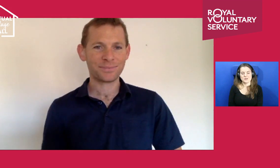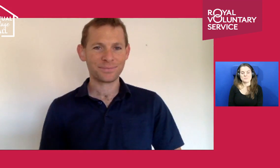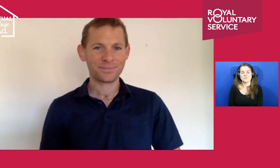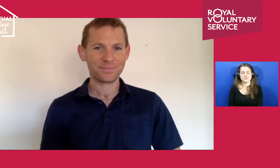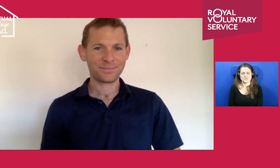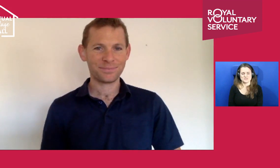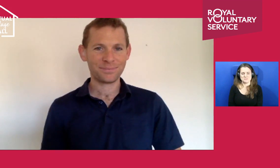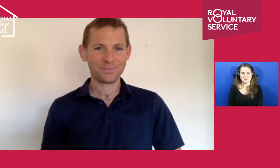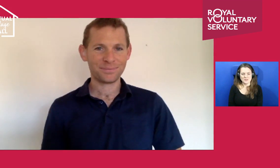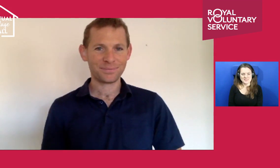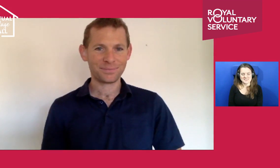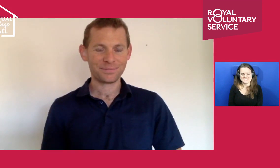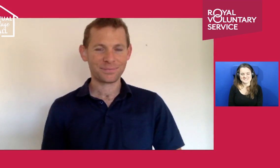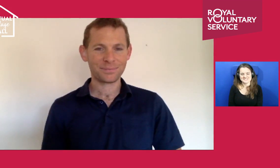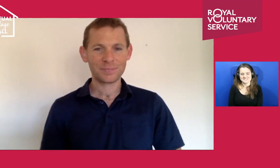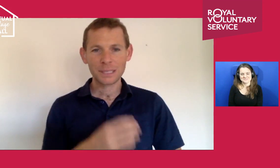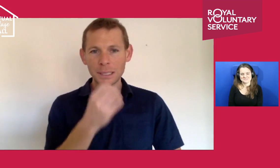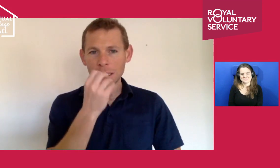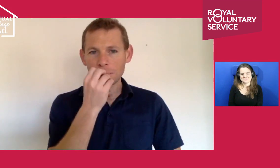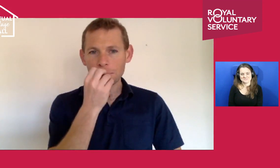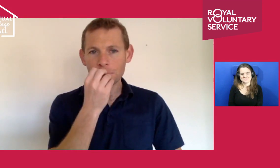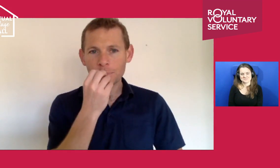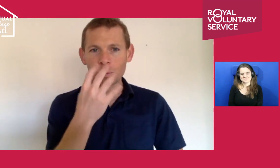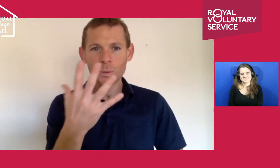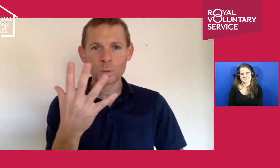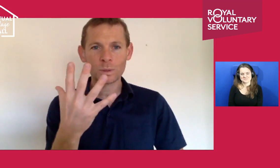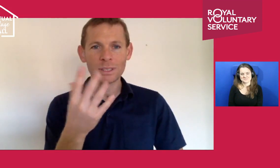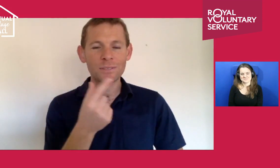Or beautiful boy.